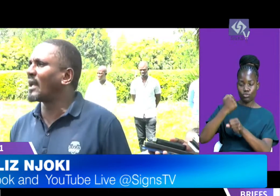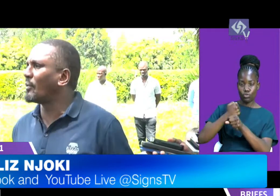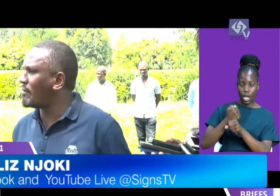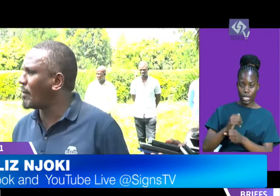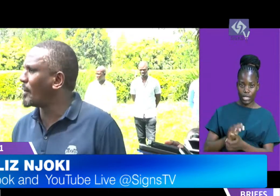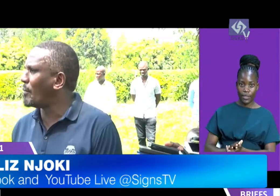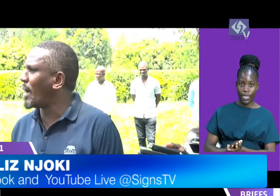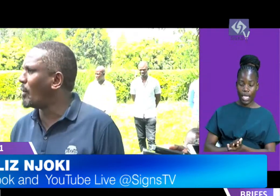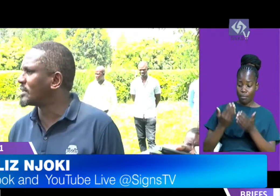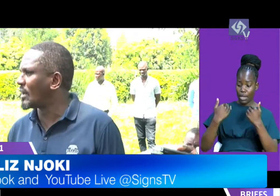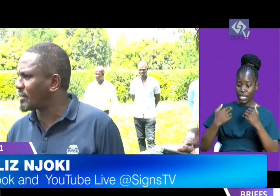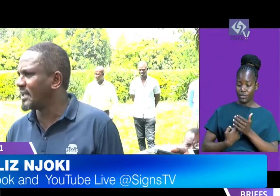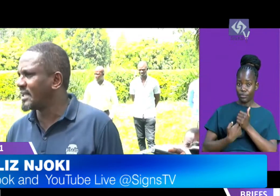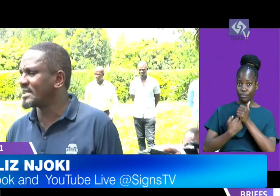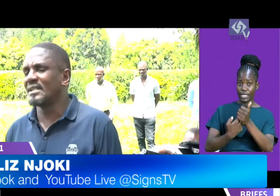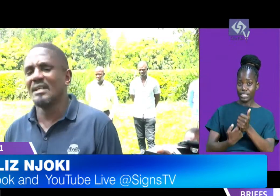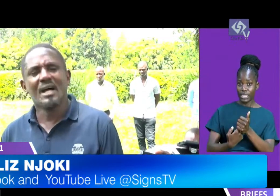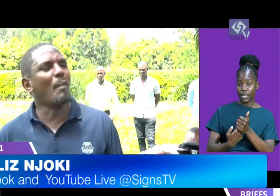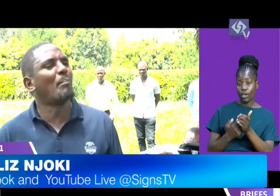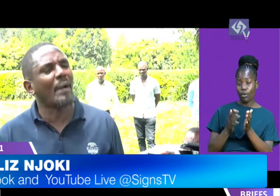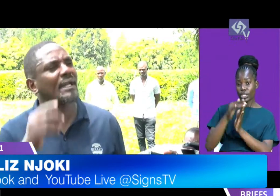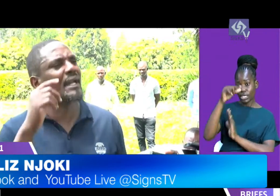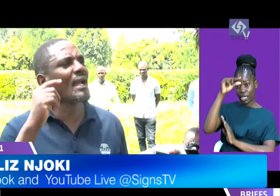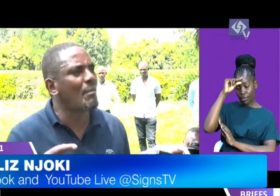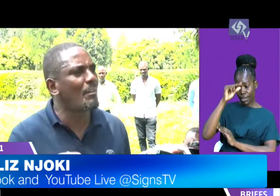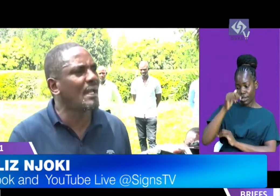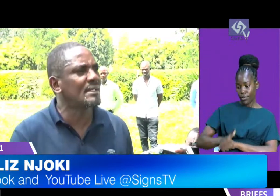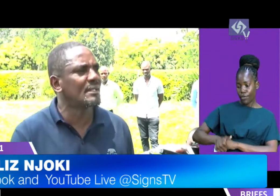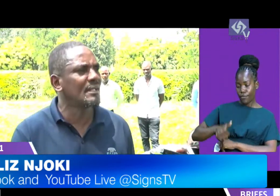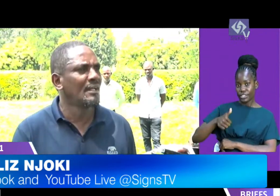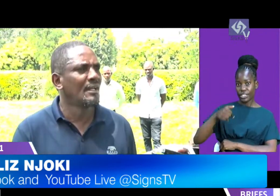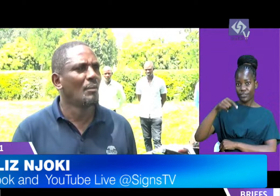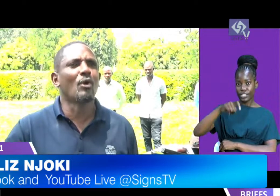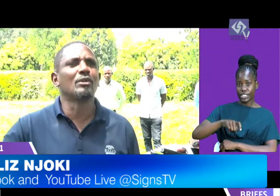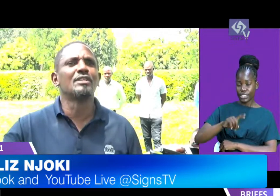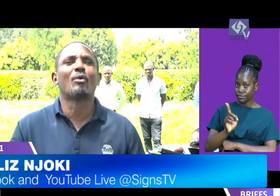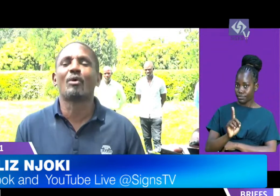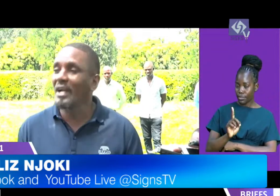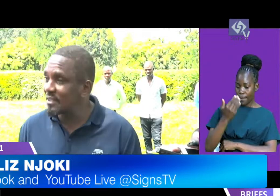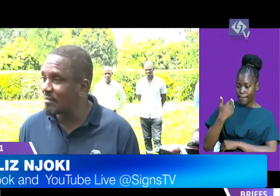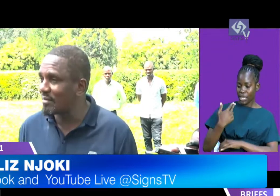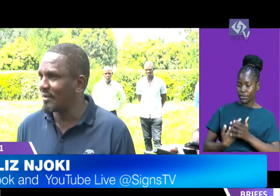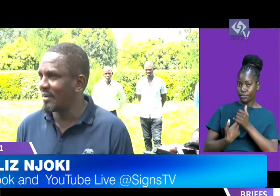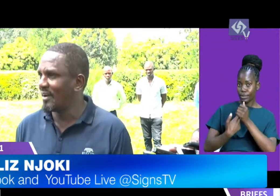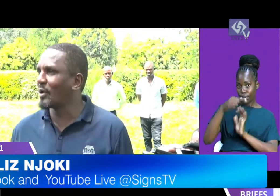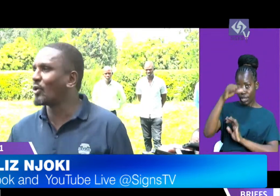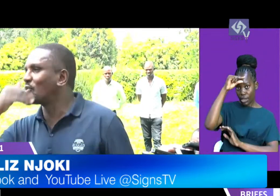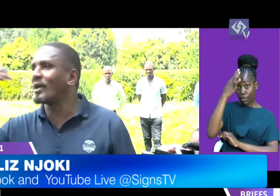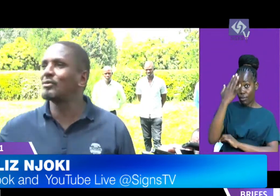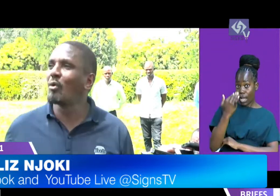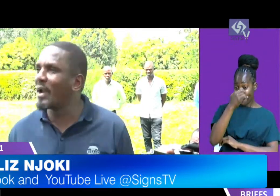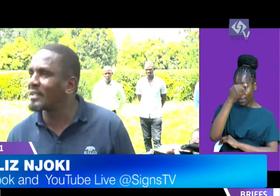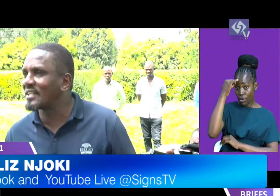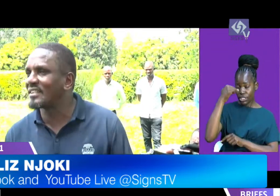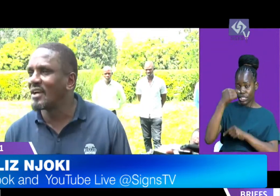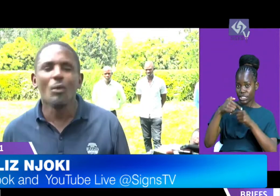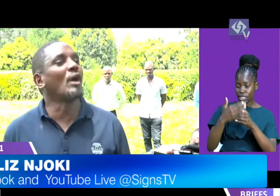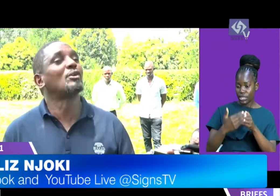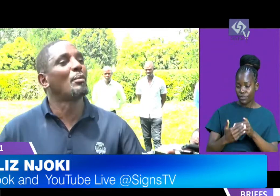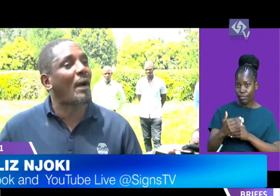with government for my own selfish needs. I'm partnering government because it's progressive, because we want to go places, we want to be part